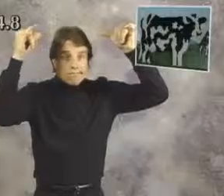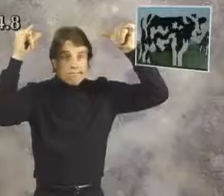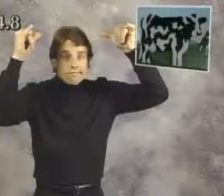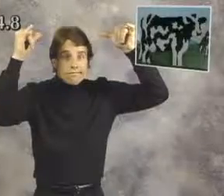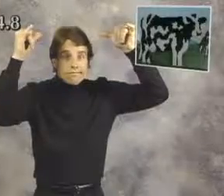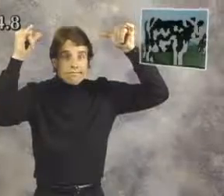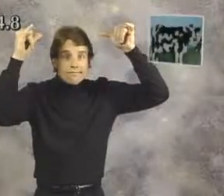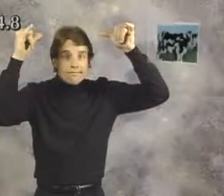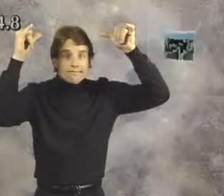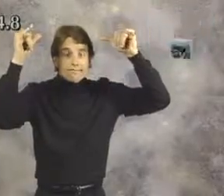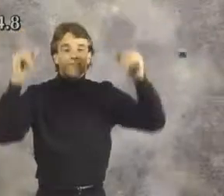Cow.